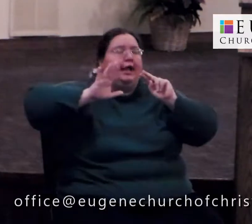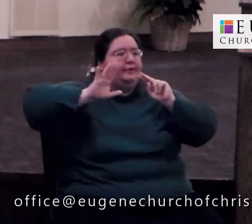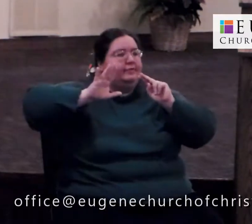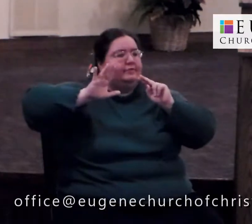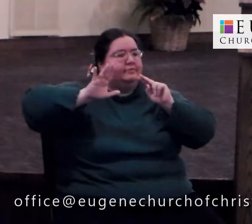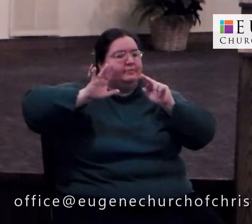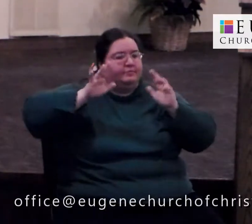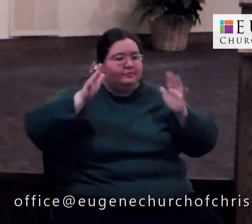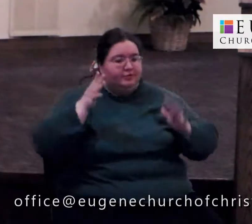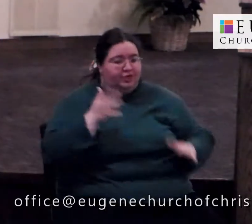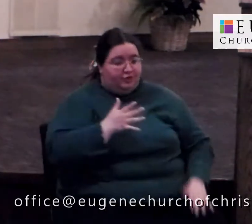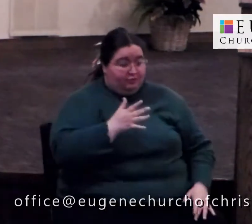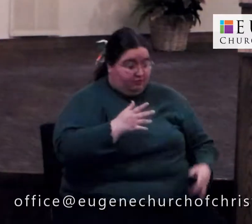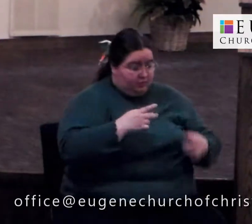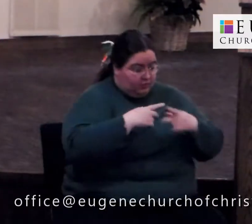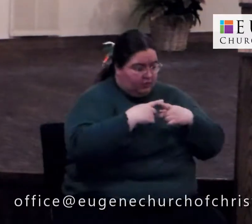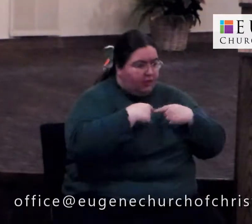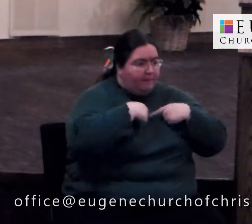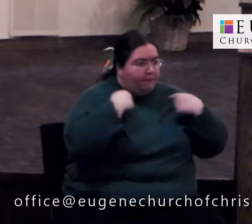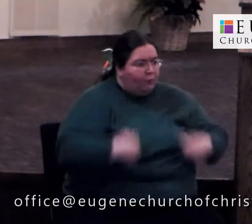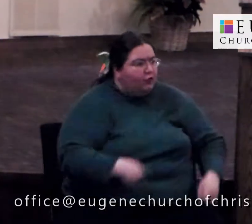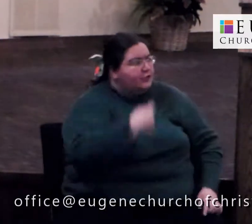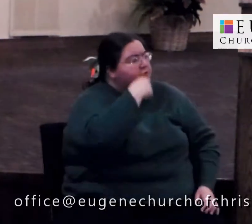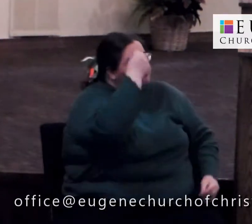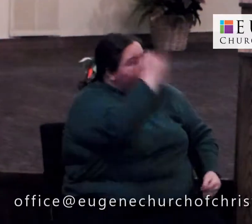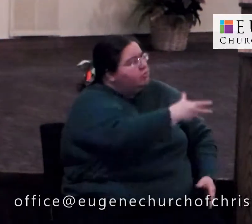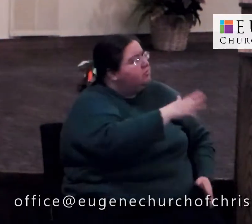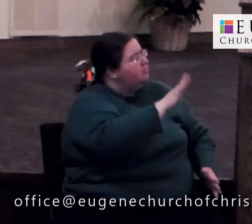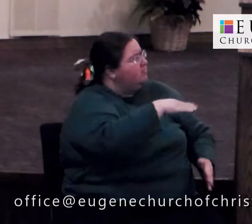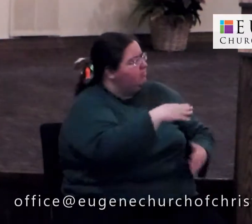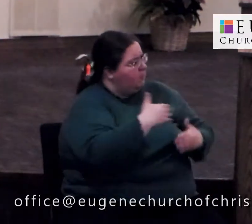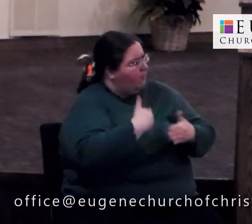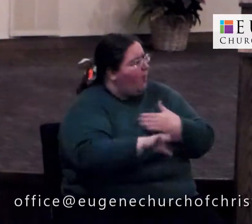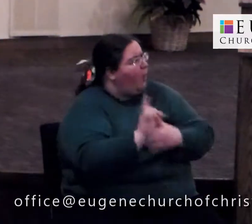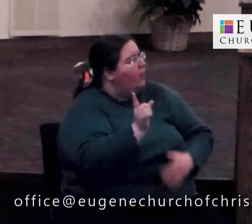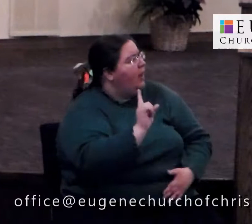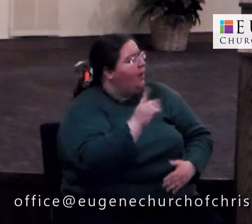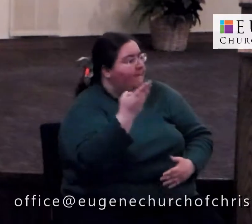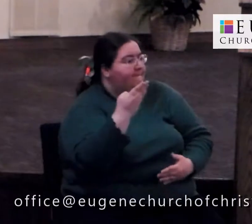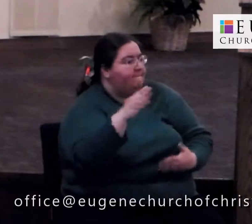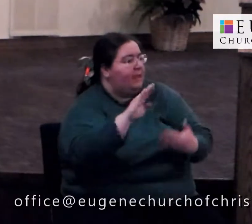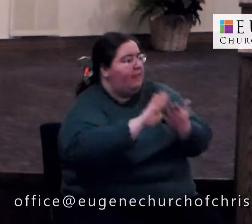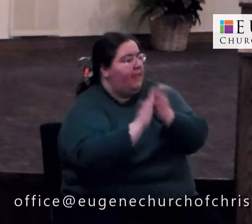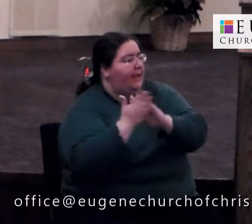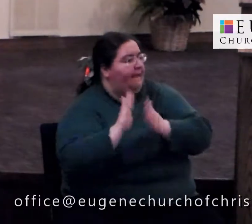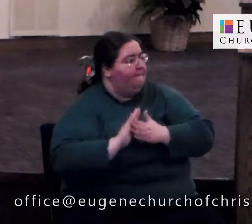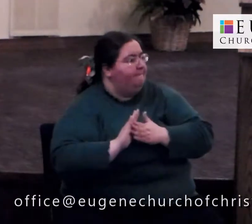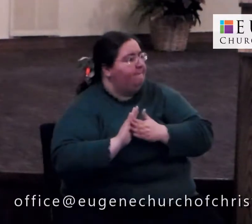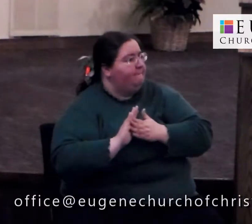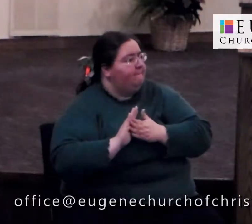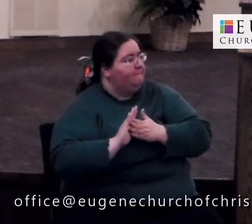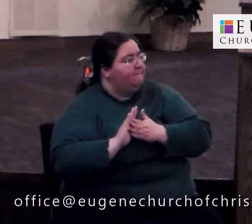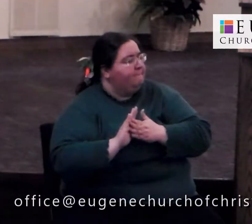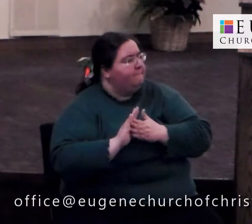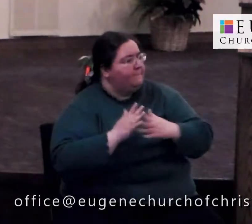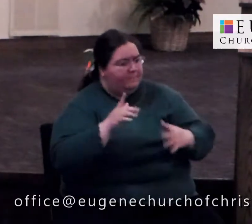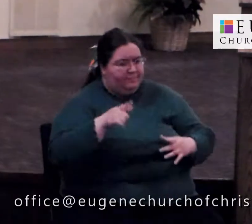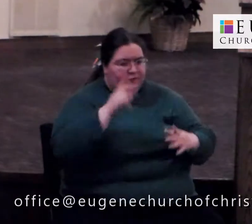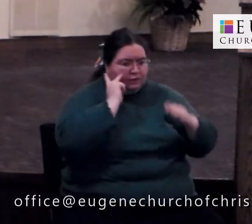replied, for this is what the prophet has written. But you, Bethlehem, in the land of Judea, are by no means least among the rulers of Judah,